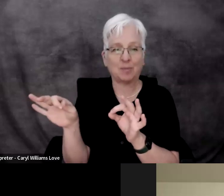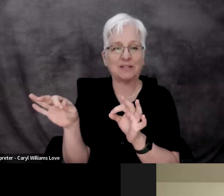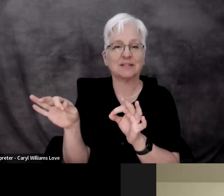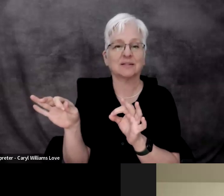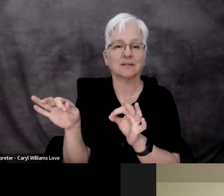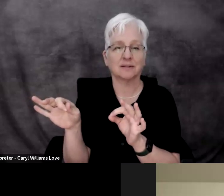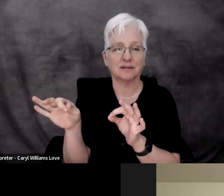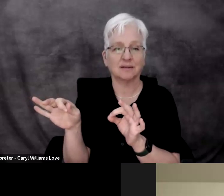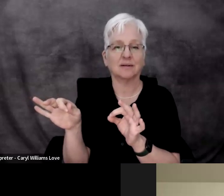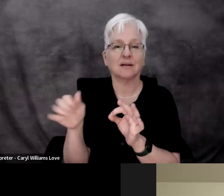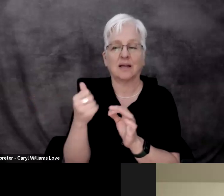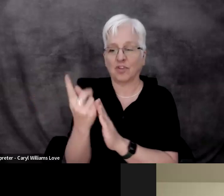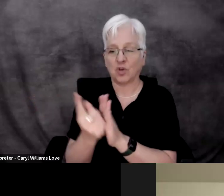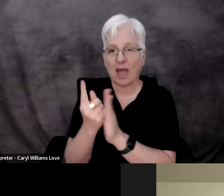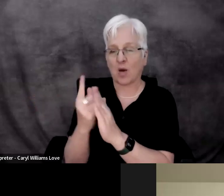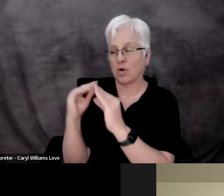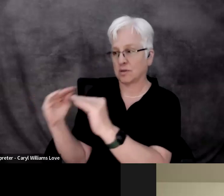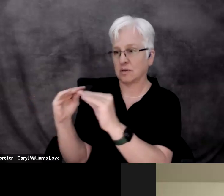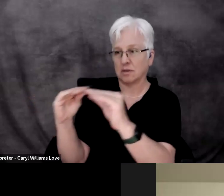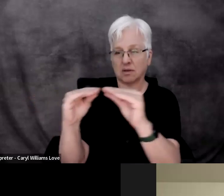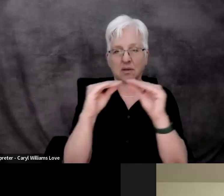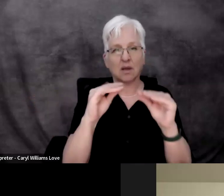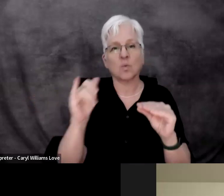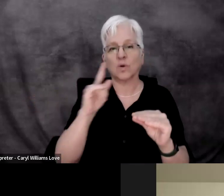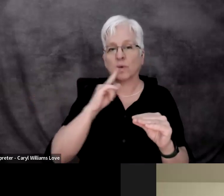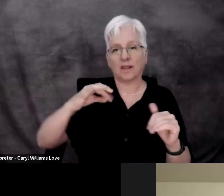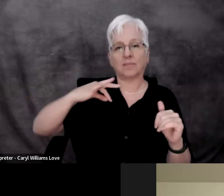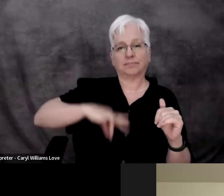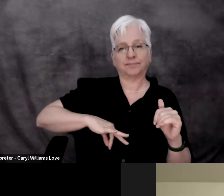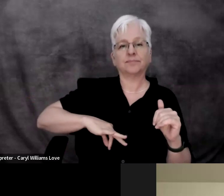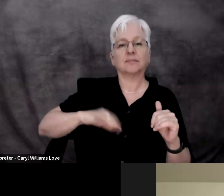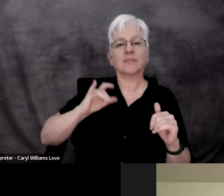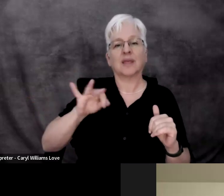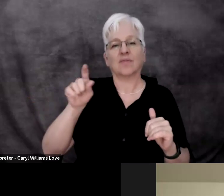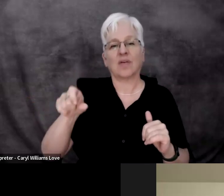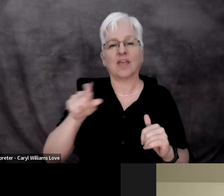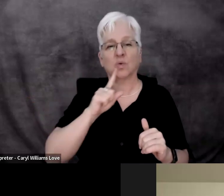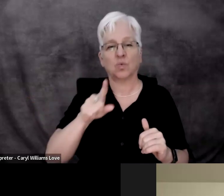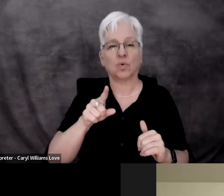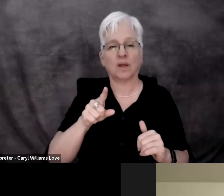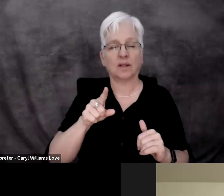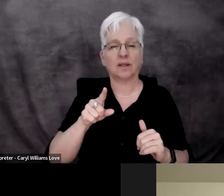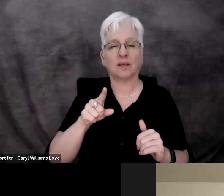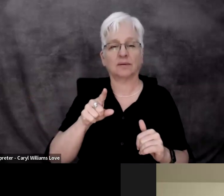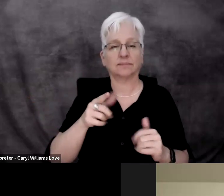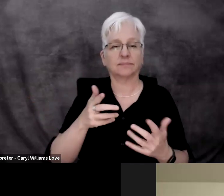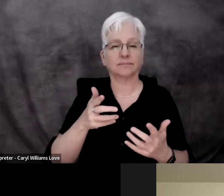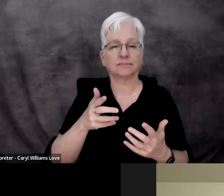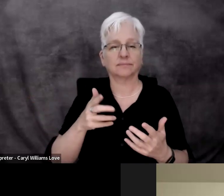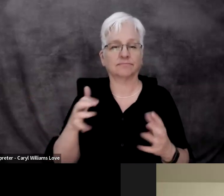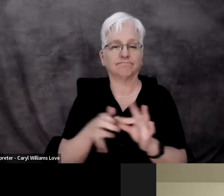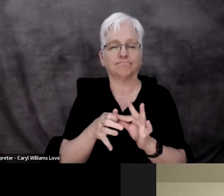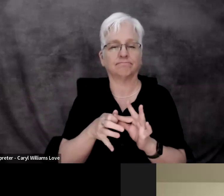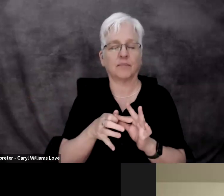hours would go a really long way in if there could be some sort of education program about neurodiverse mental